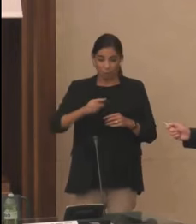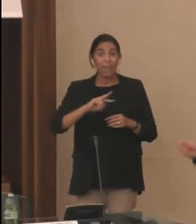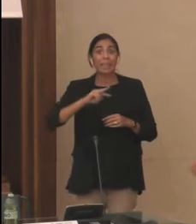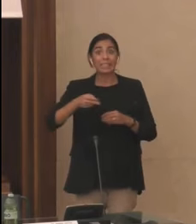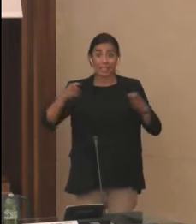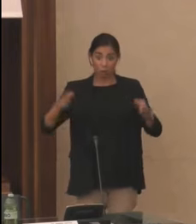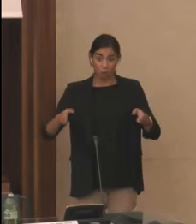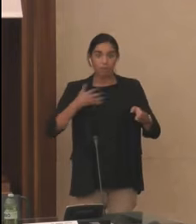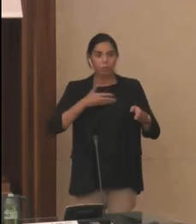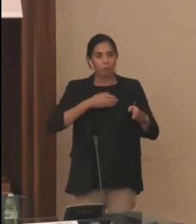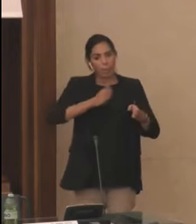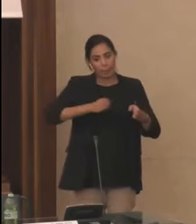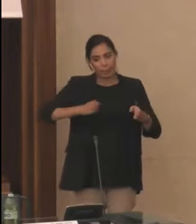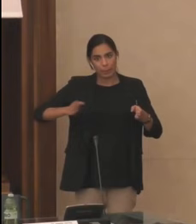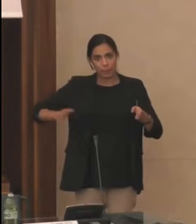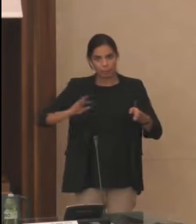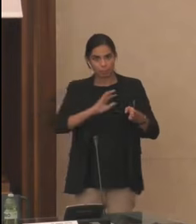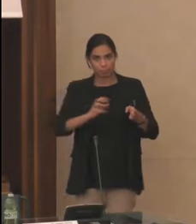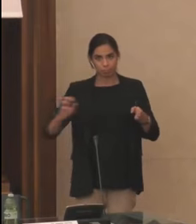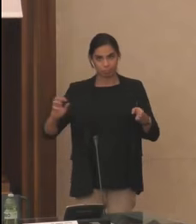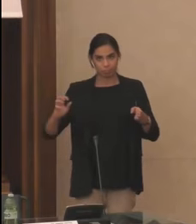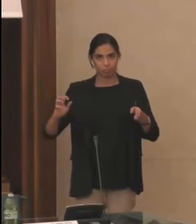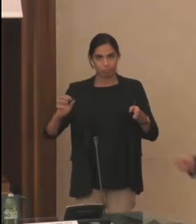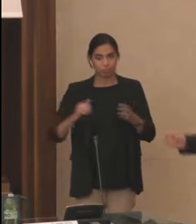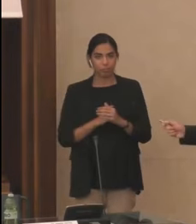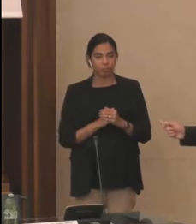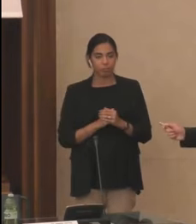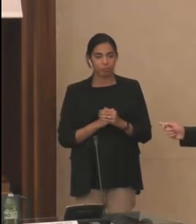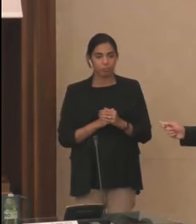At the beginning is mild.